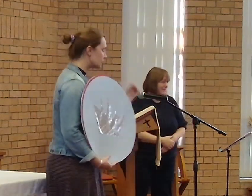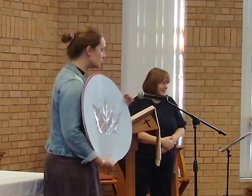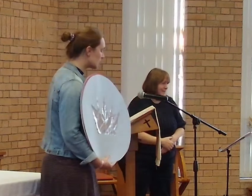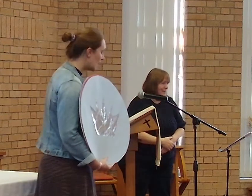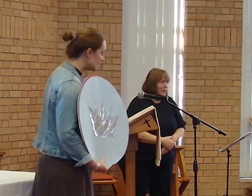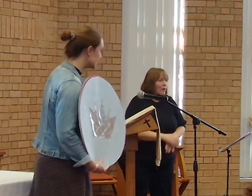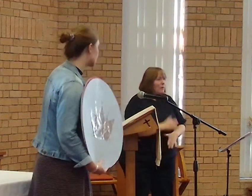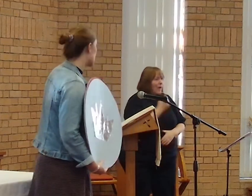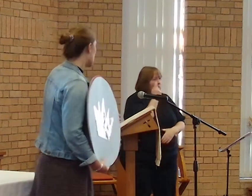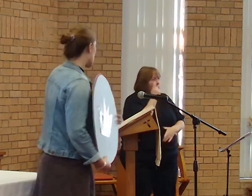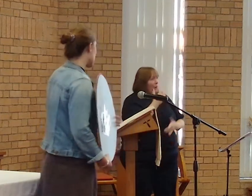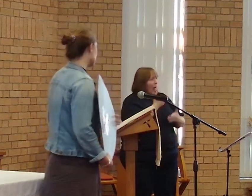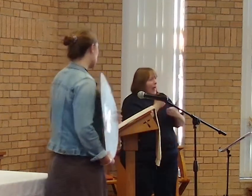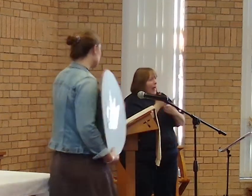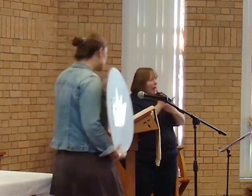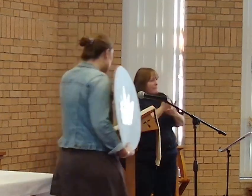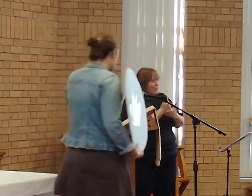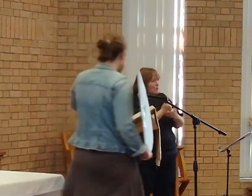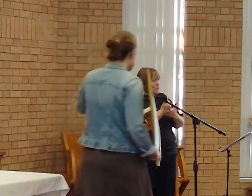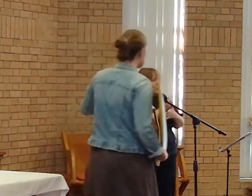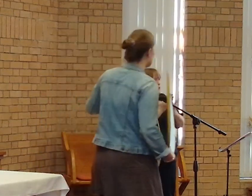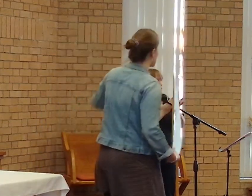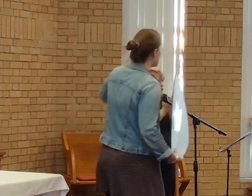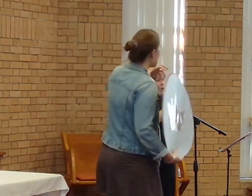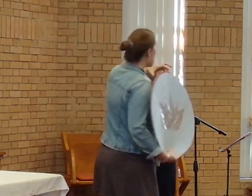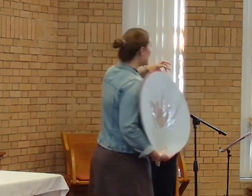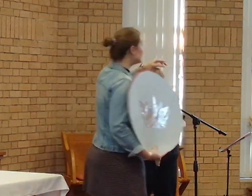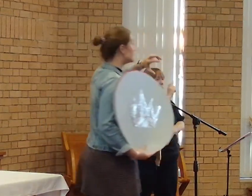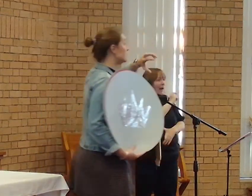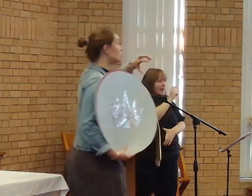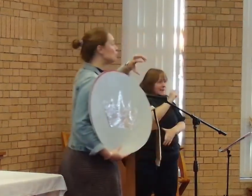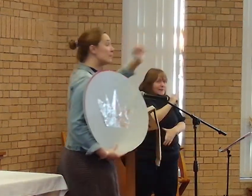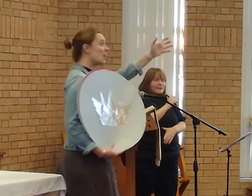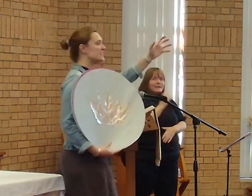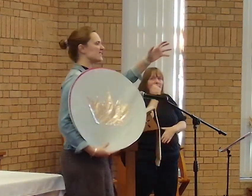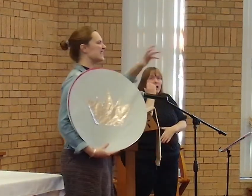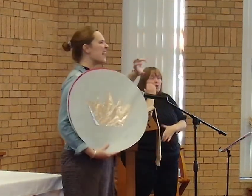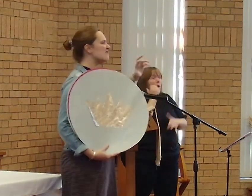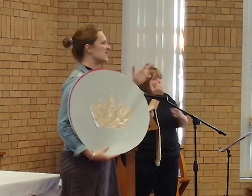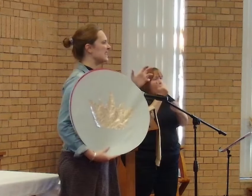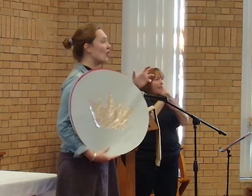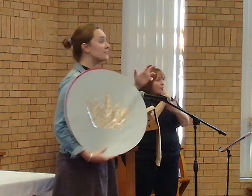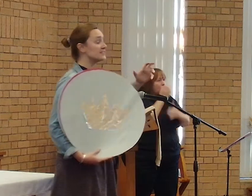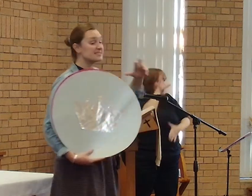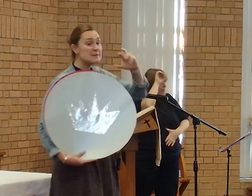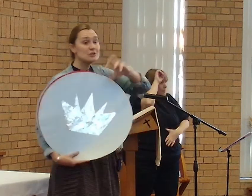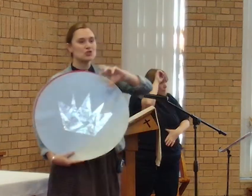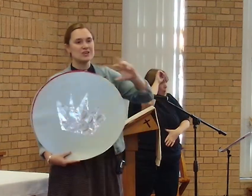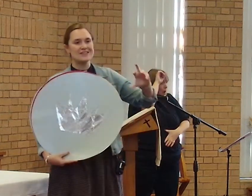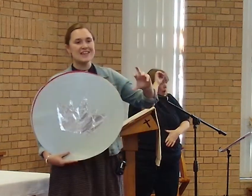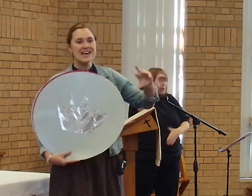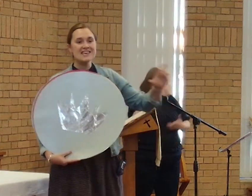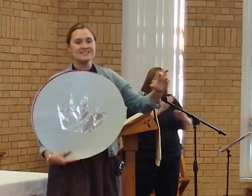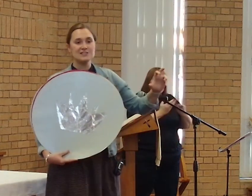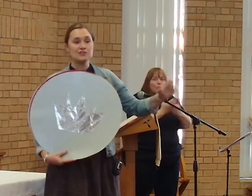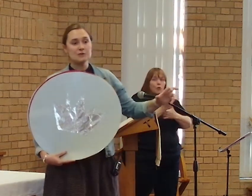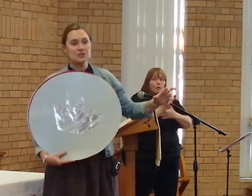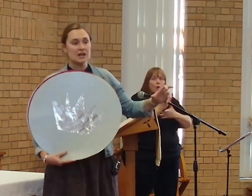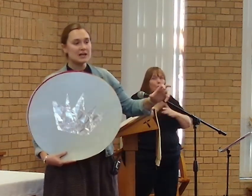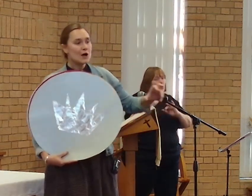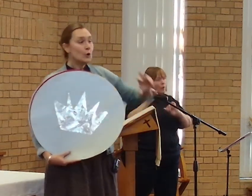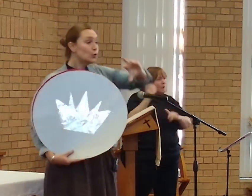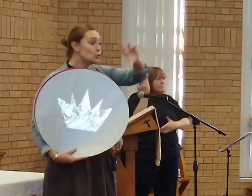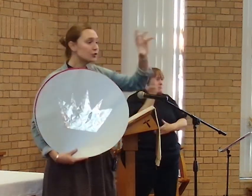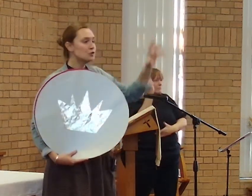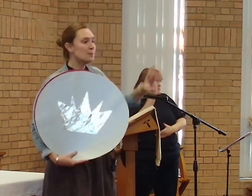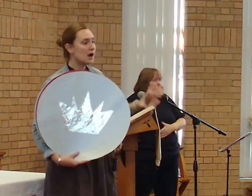to go through the colours and just to remember and to remind us again, really, of the symmetry that there is in